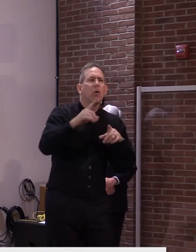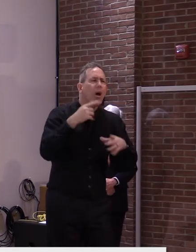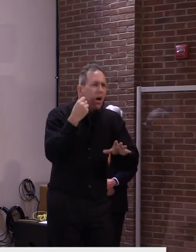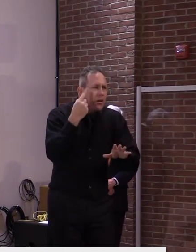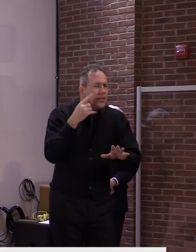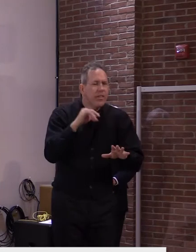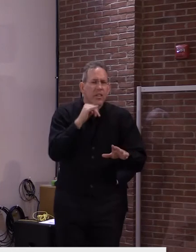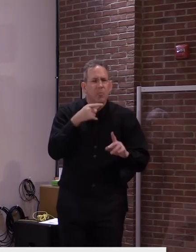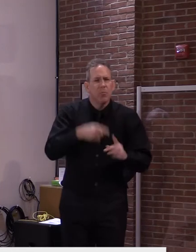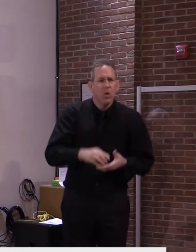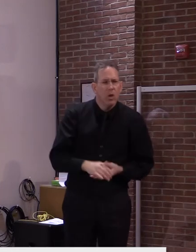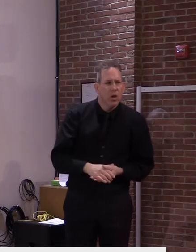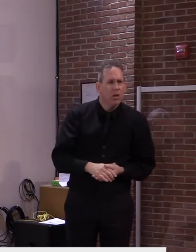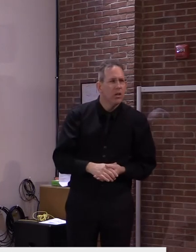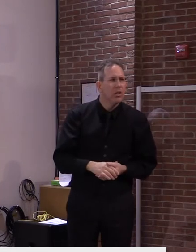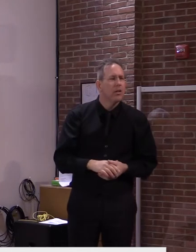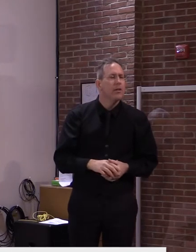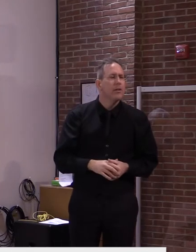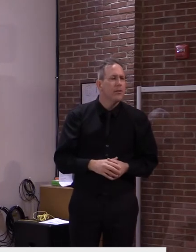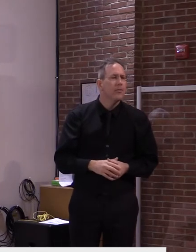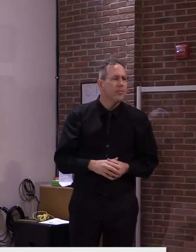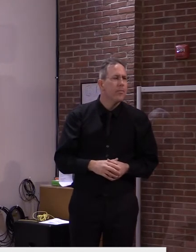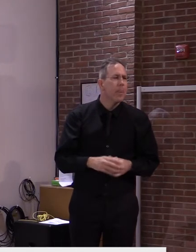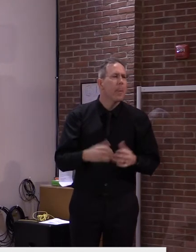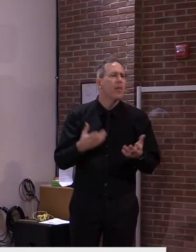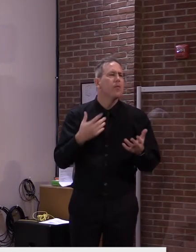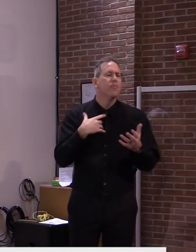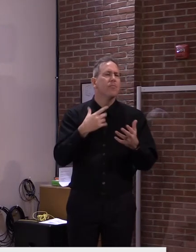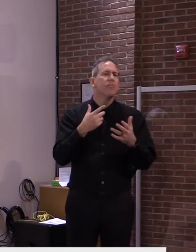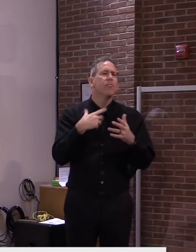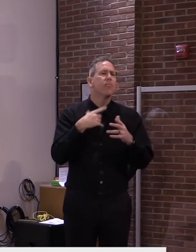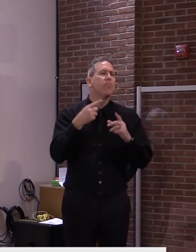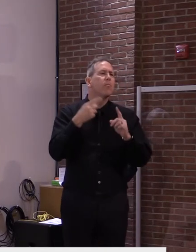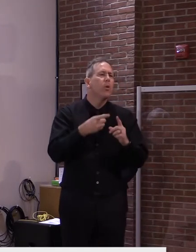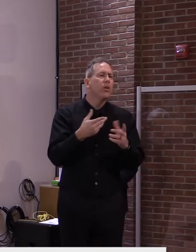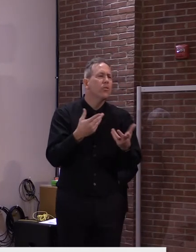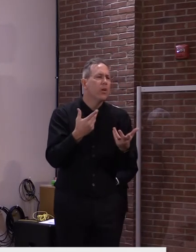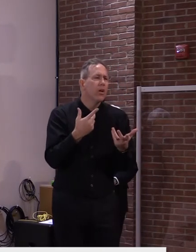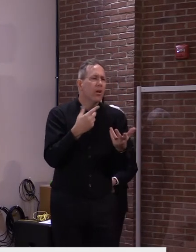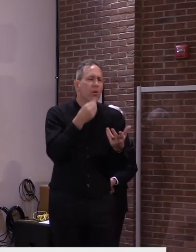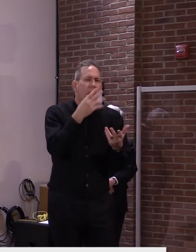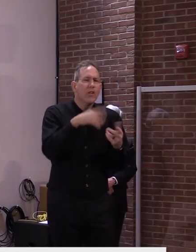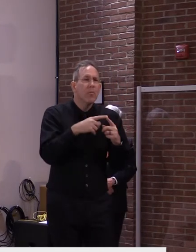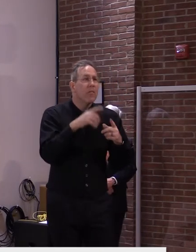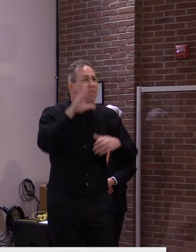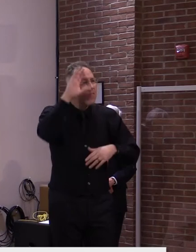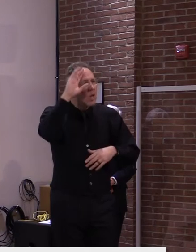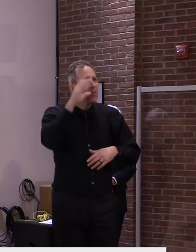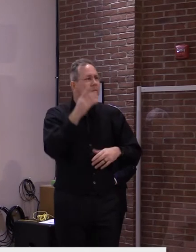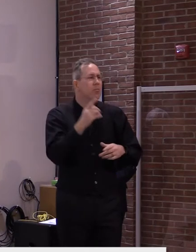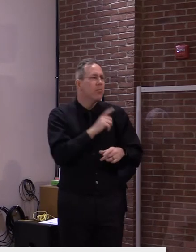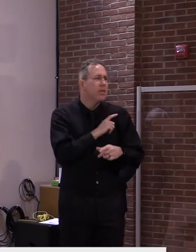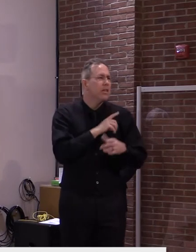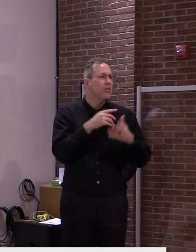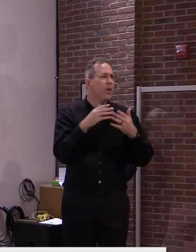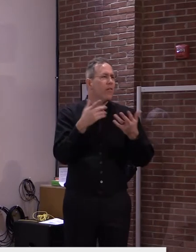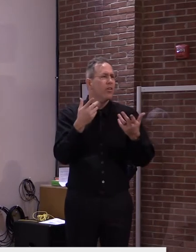don't care when they call 911 whether somebody's coming in a blue, gray, or green uniform. They want service.